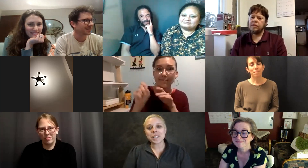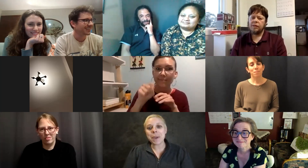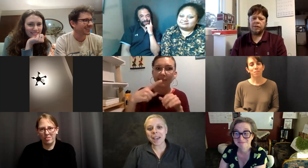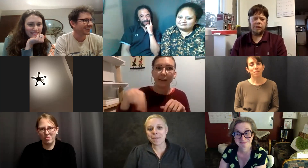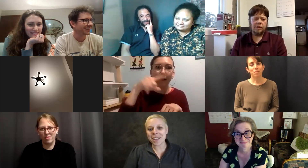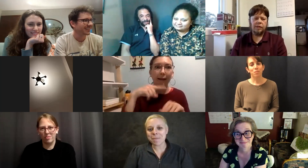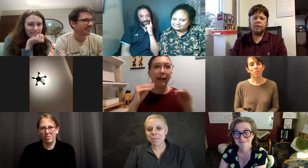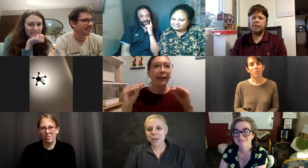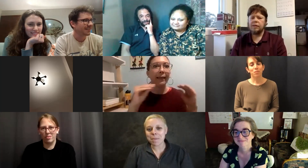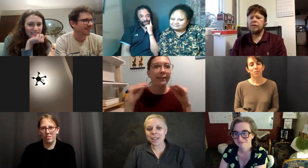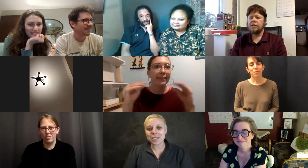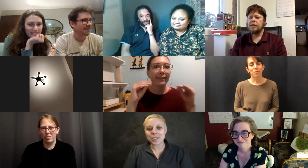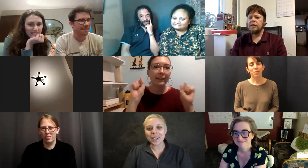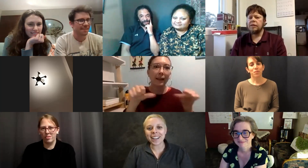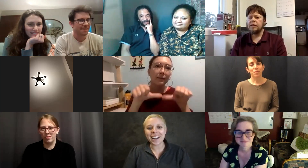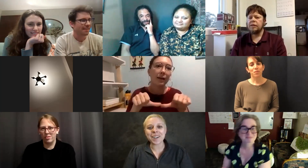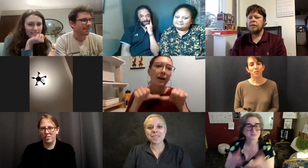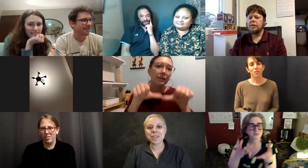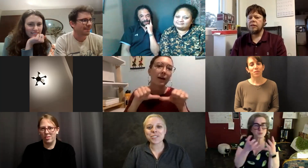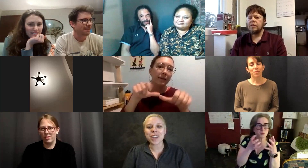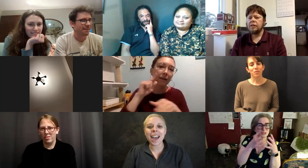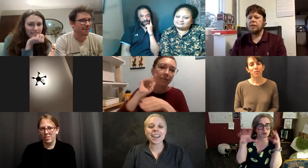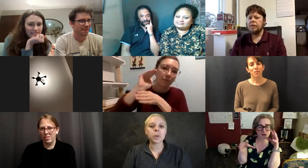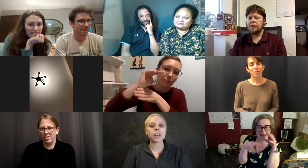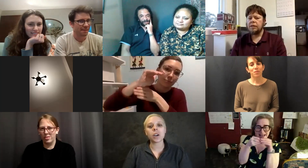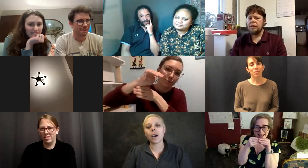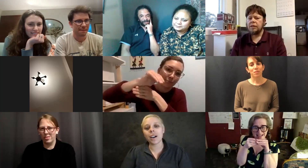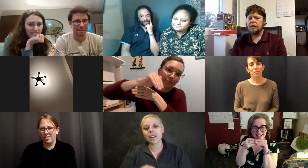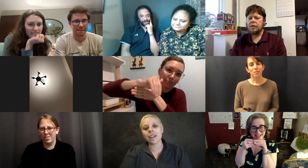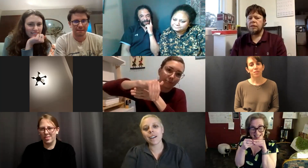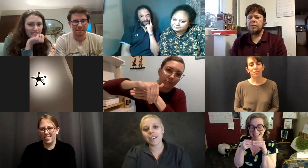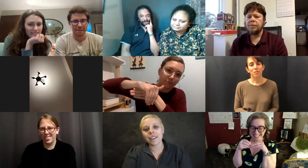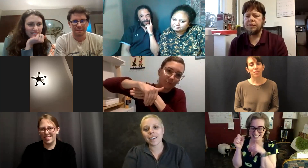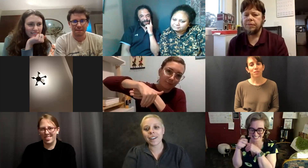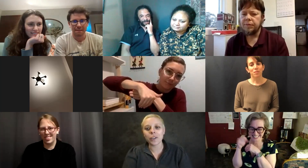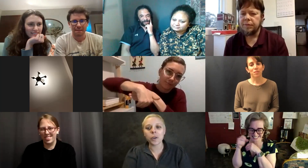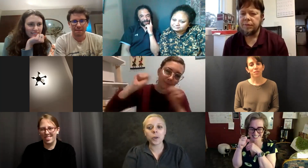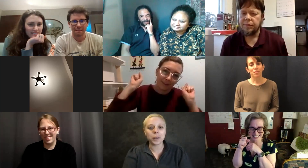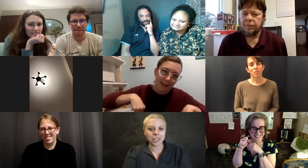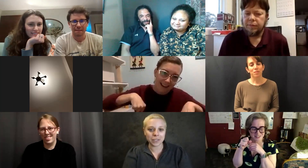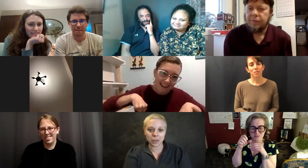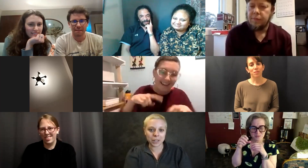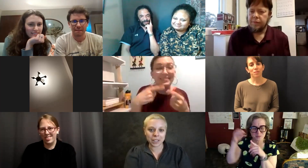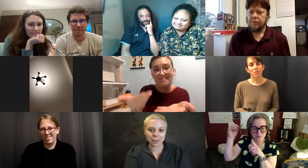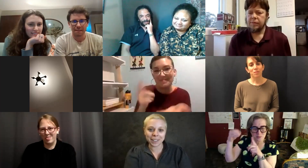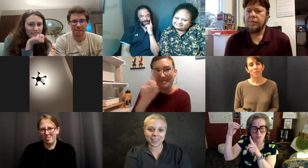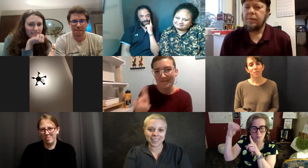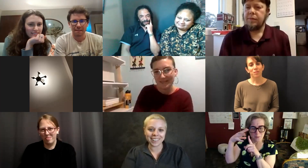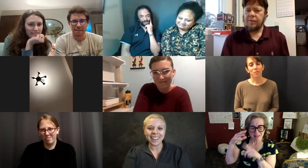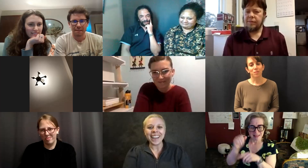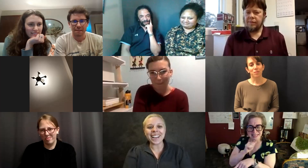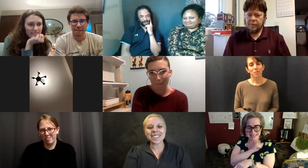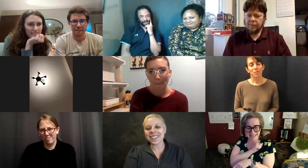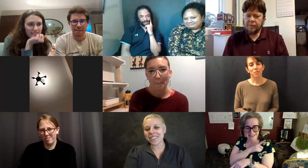So I see Pamela popped up on my screen. I know we've been chatting. We could go on and on and on the whole evening, really, we